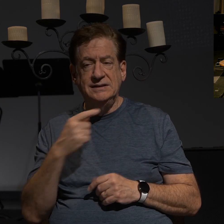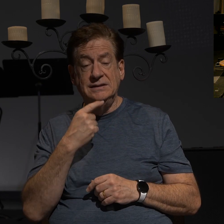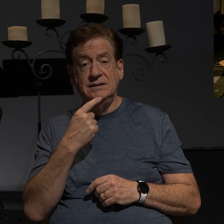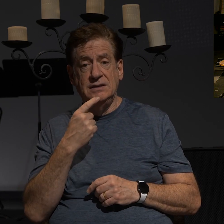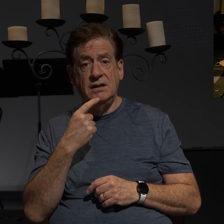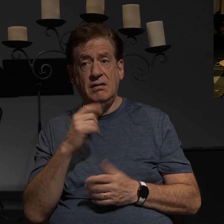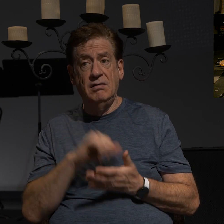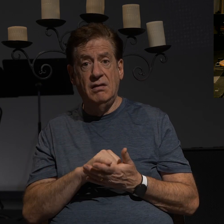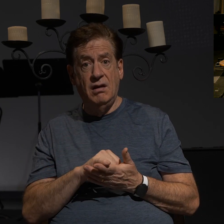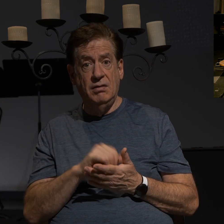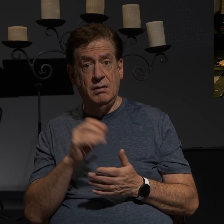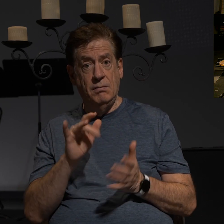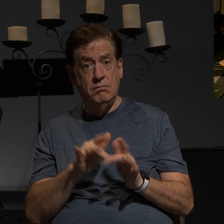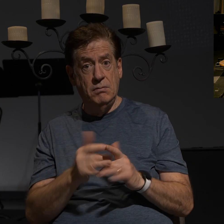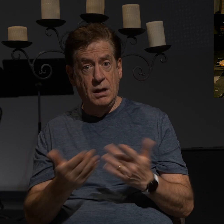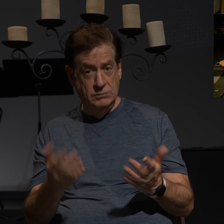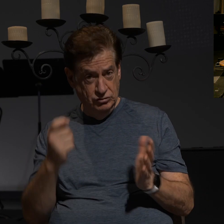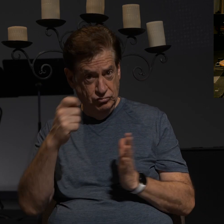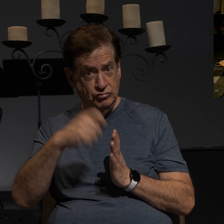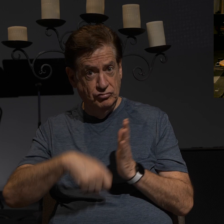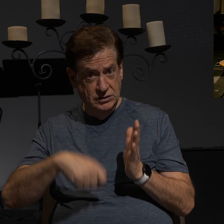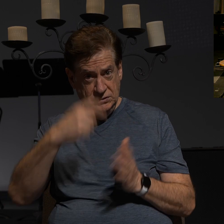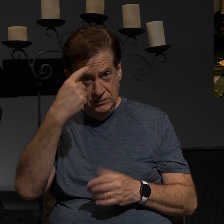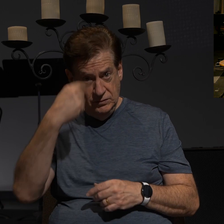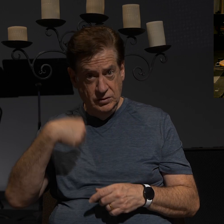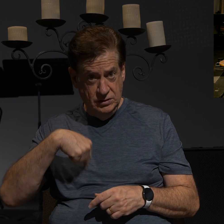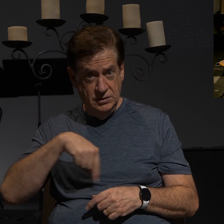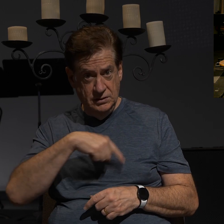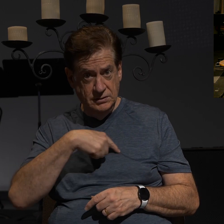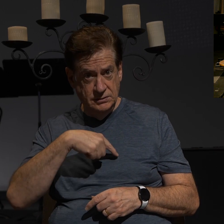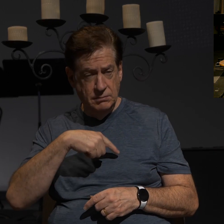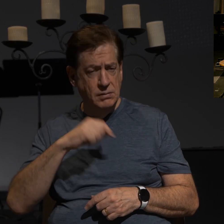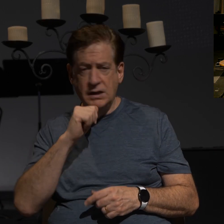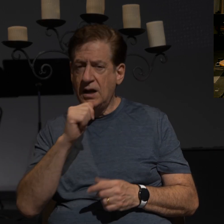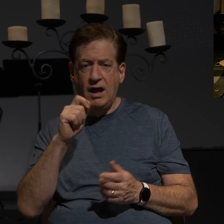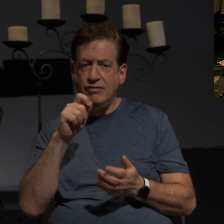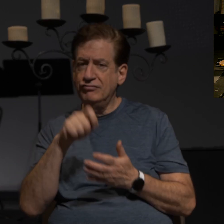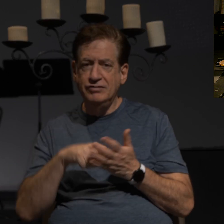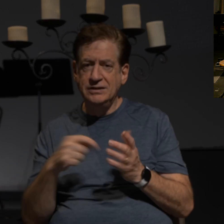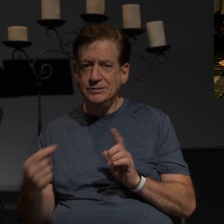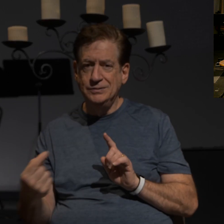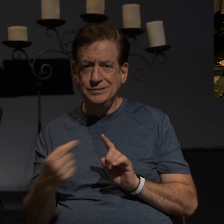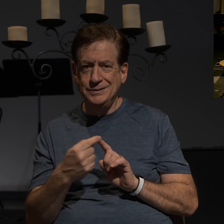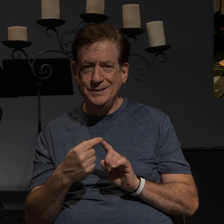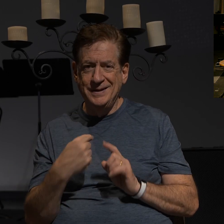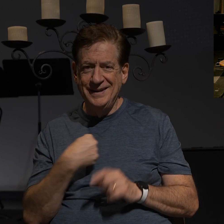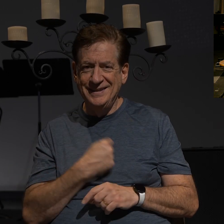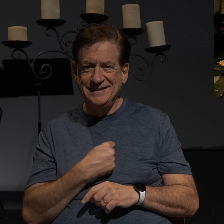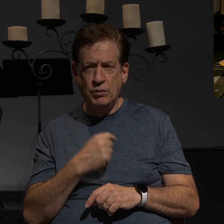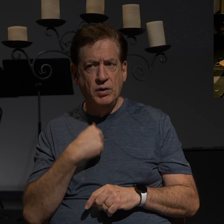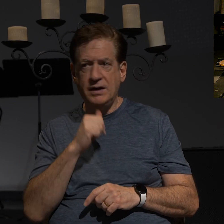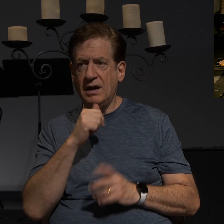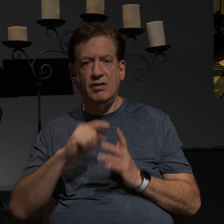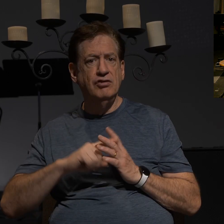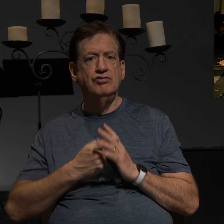Bible, it's written for us, but it's not written to us. We're not the original audience. And so